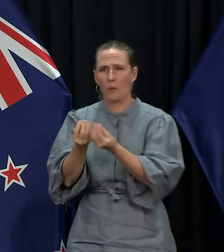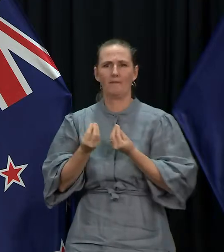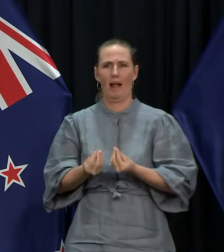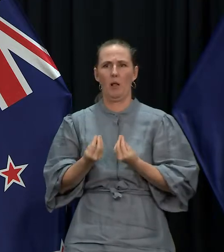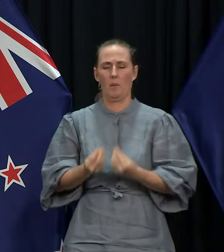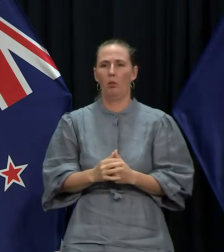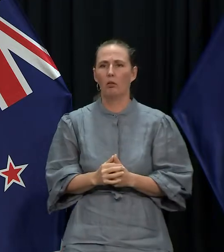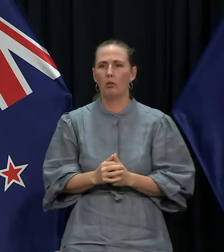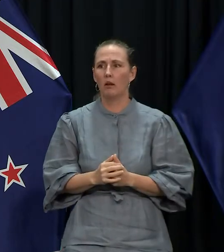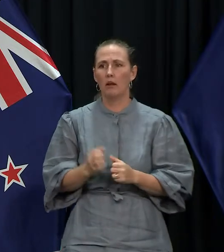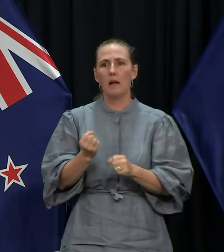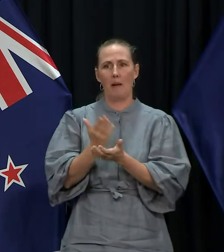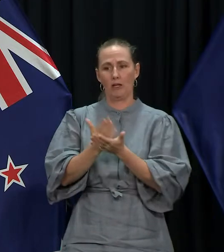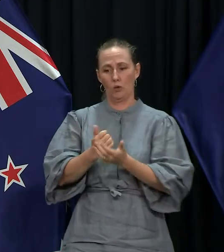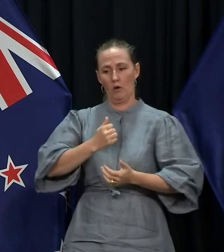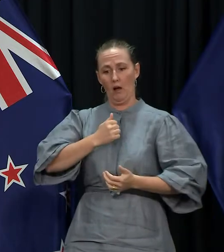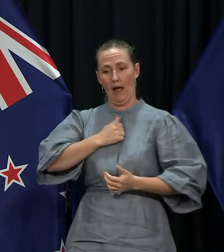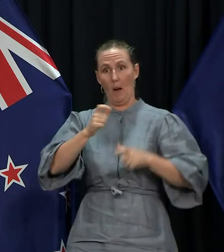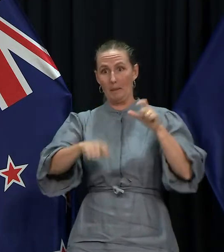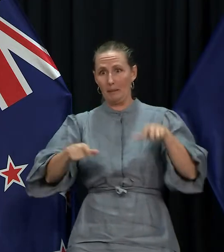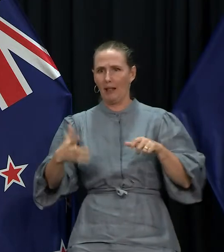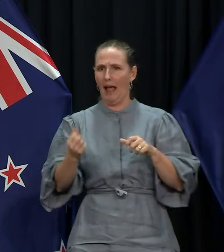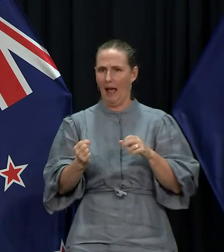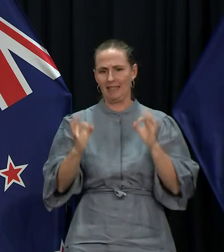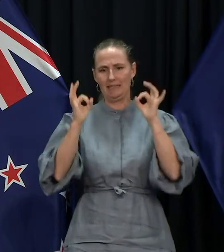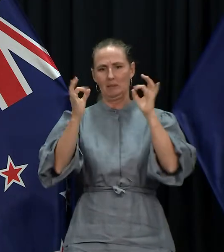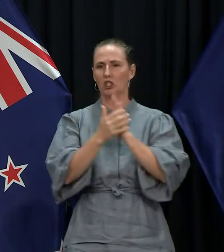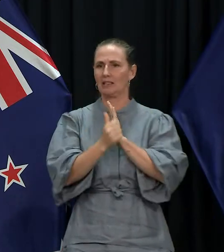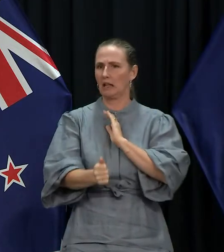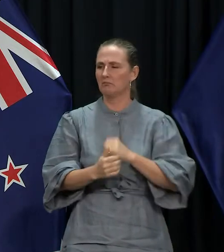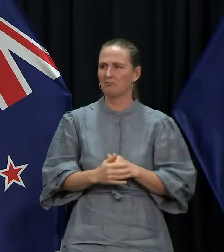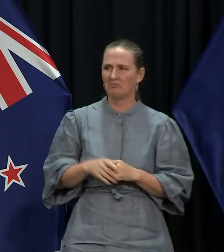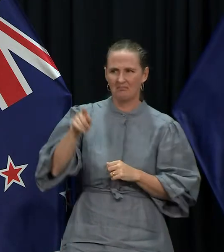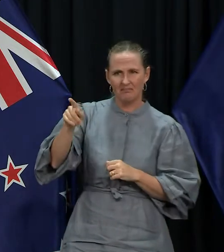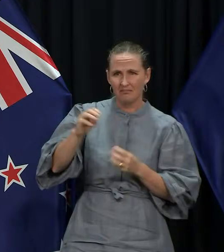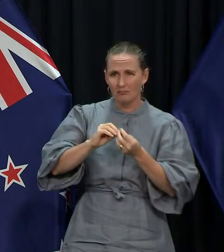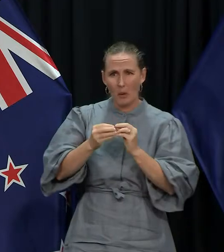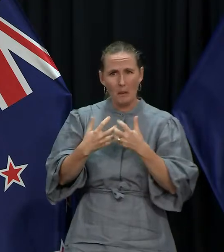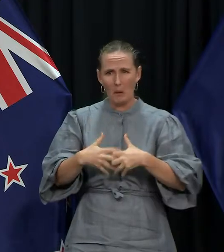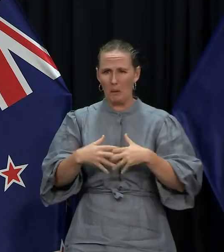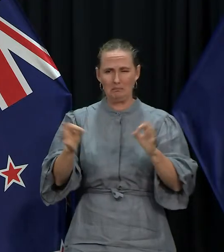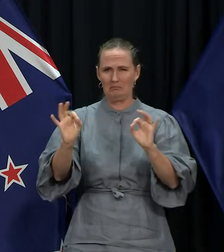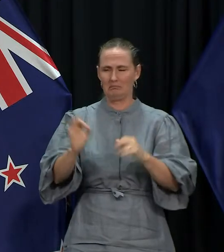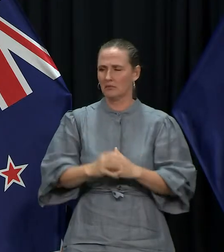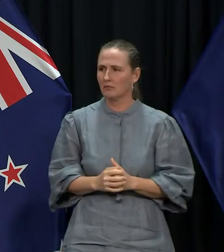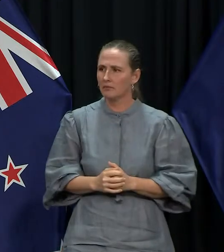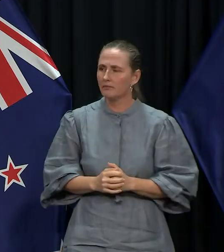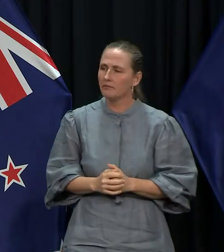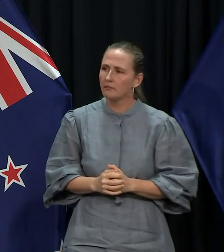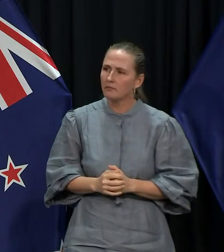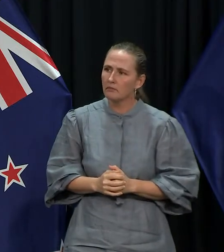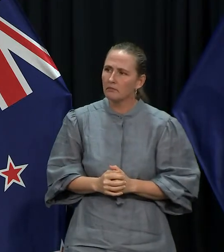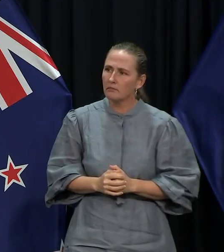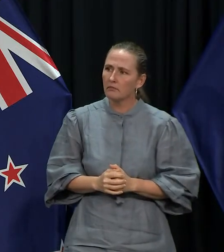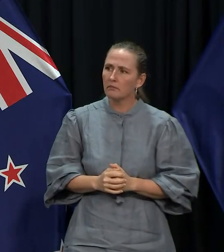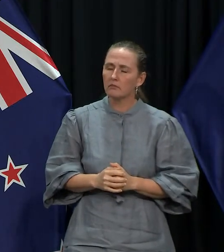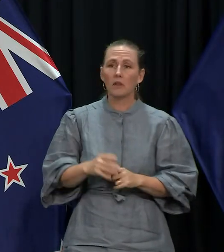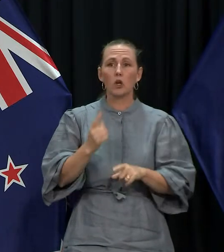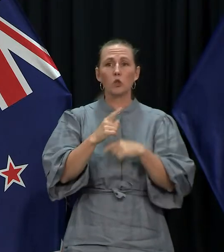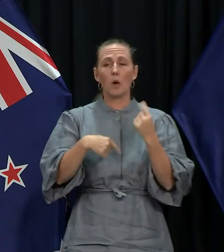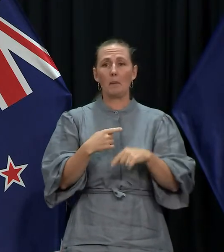specialist skills. And so, no, that's not been presented as an issue. Defence analysts, where are they now? Have they arrived in Europe